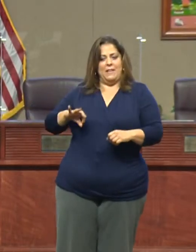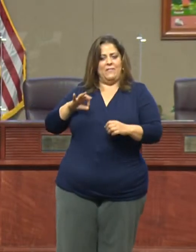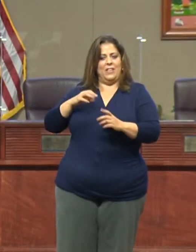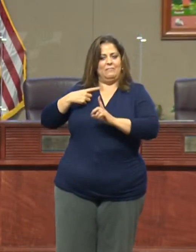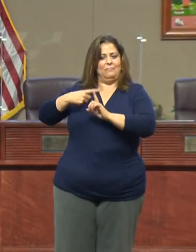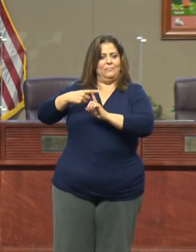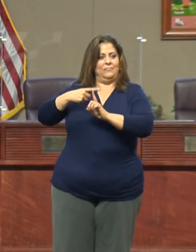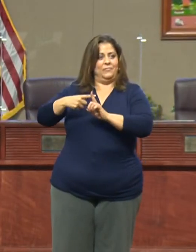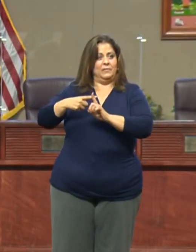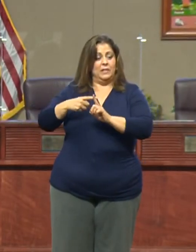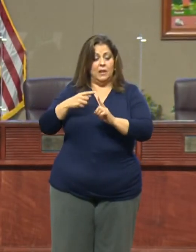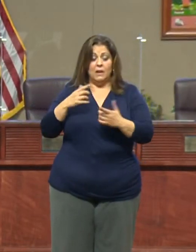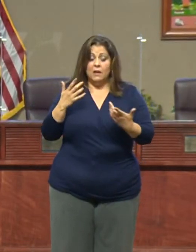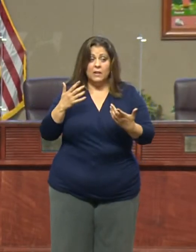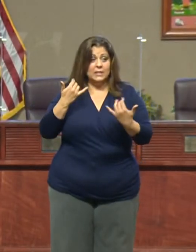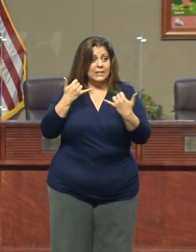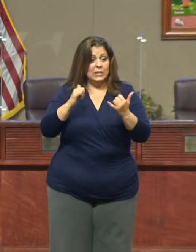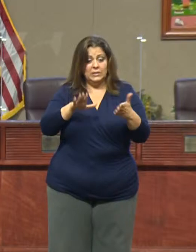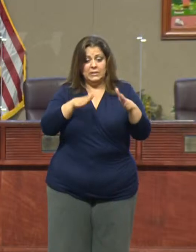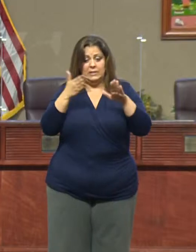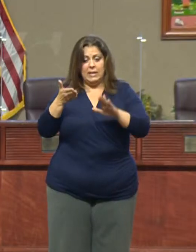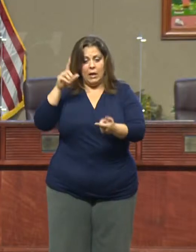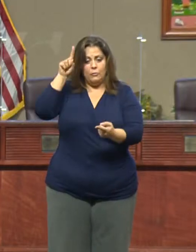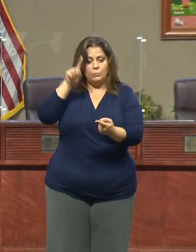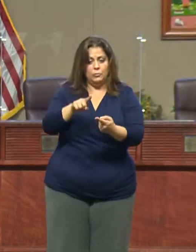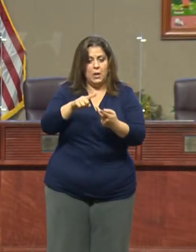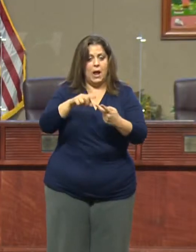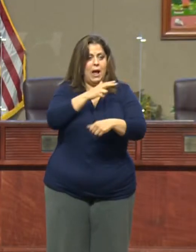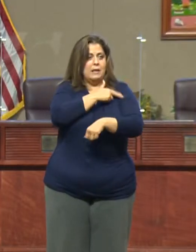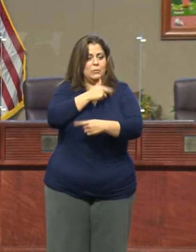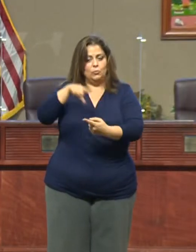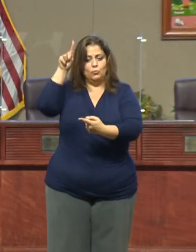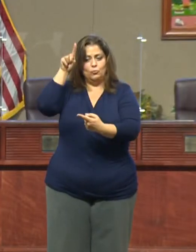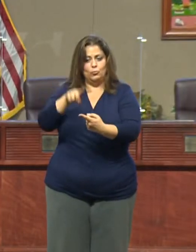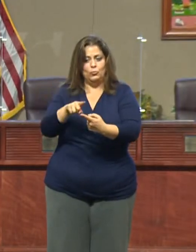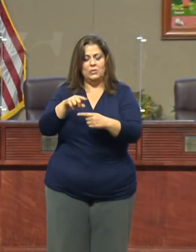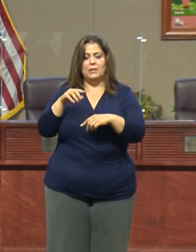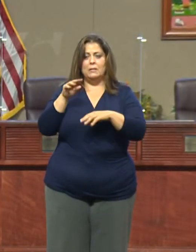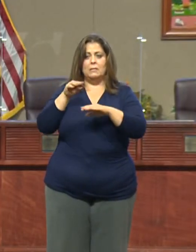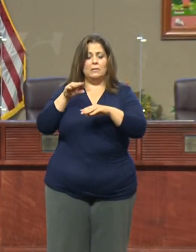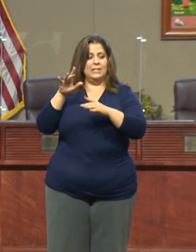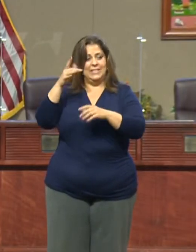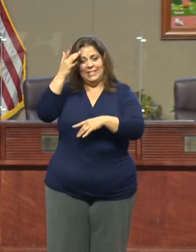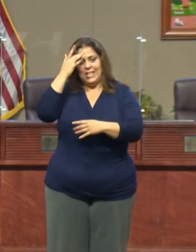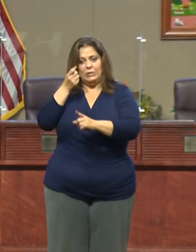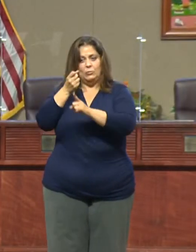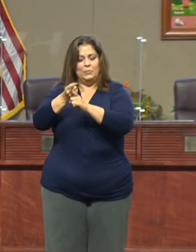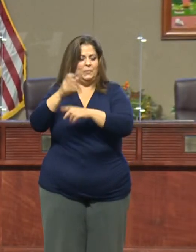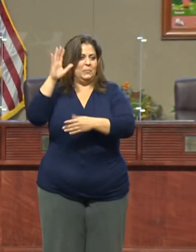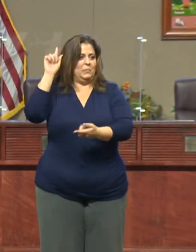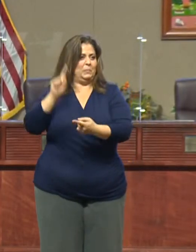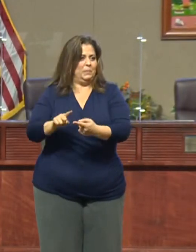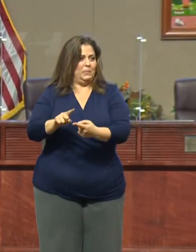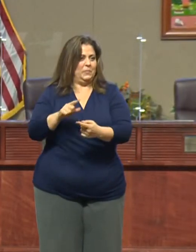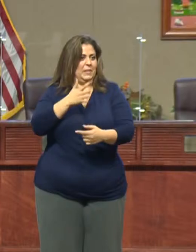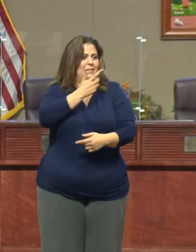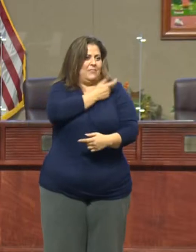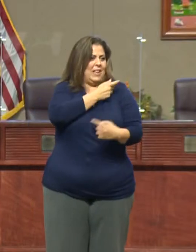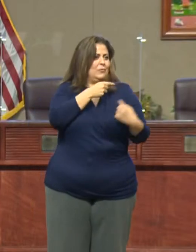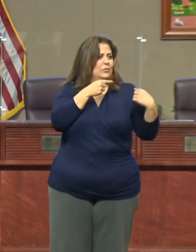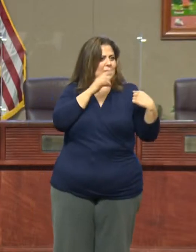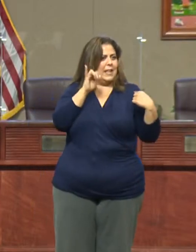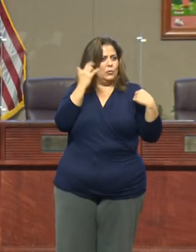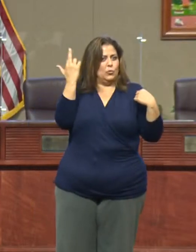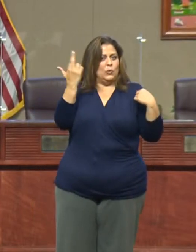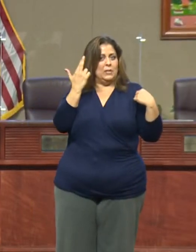decreased death, it decreased hospitalization, it decreased infections. So the concern that people have, some